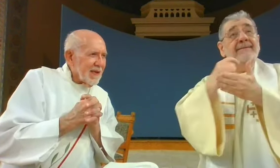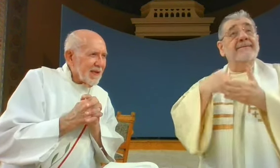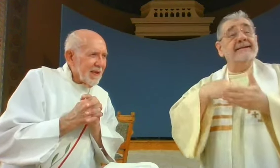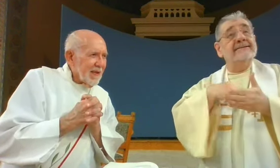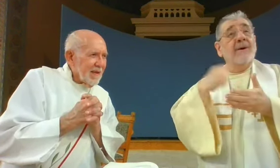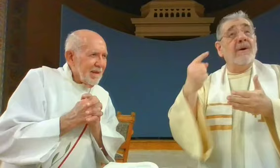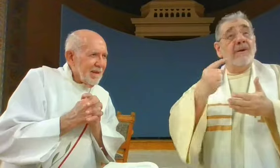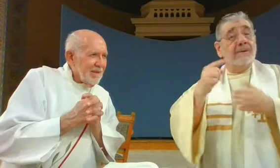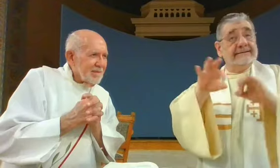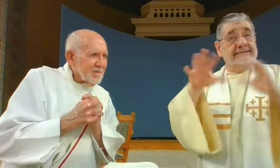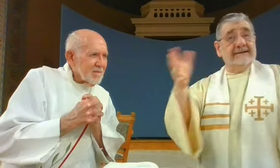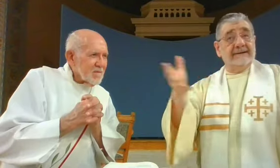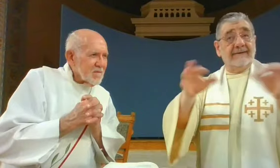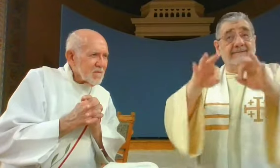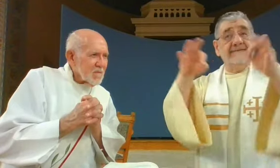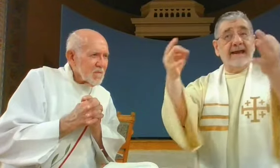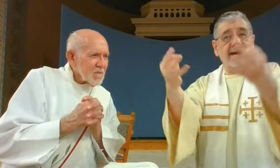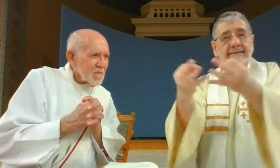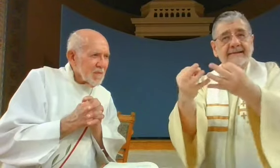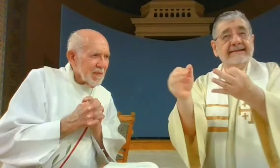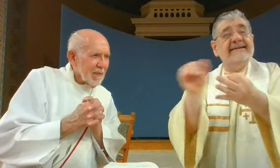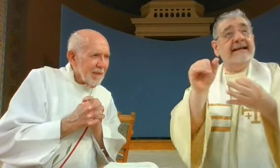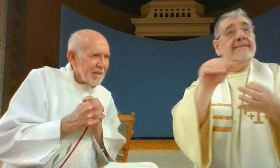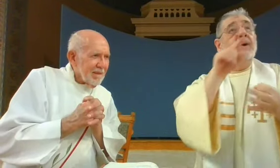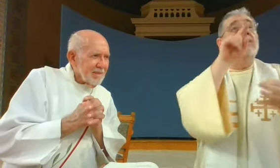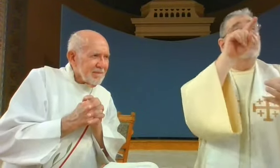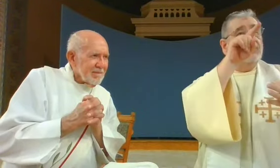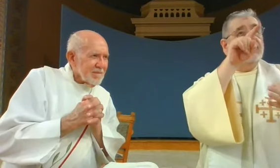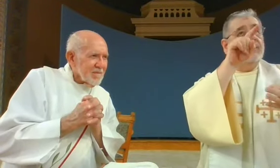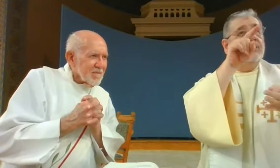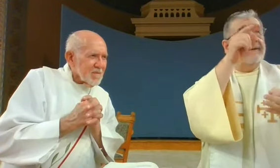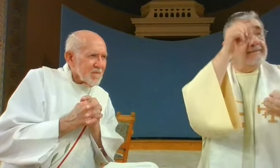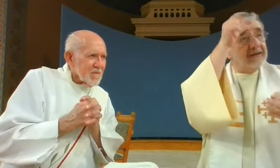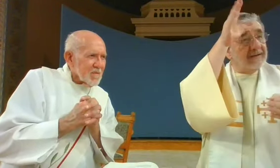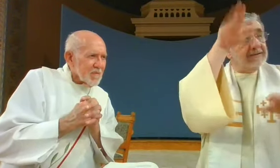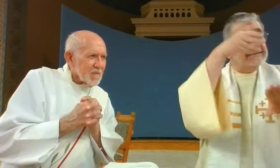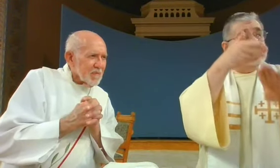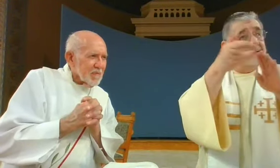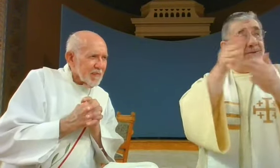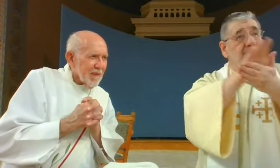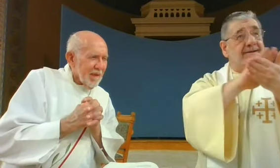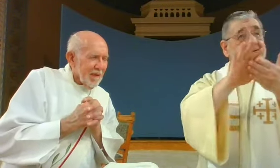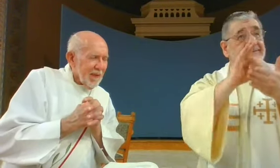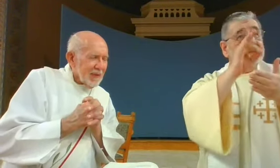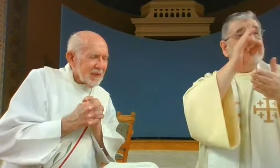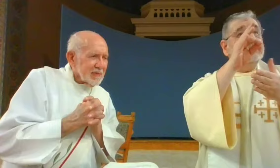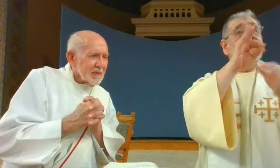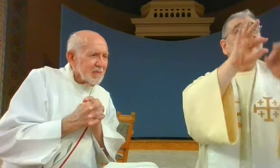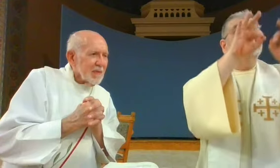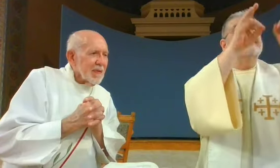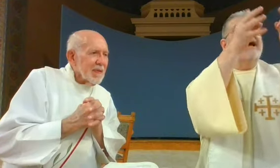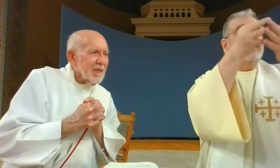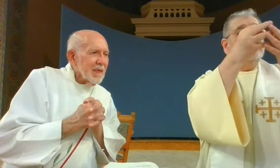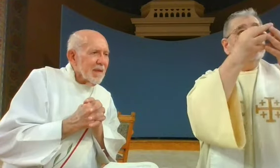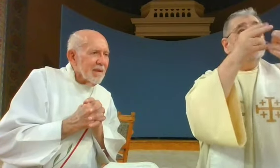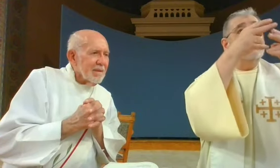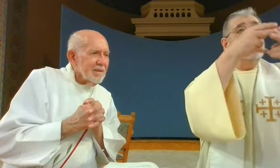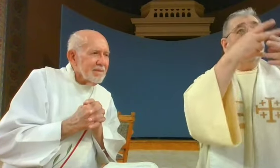us. Help us to always remember our family. You, the Father, the Son, and the